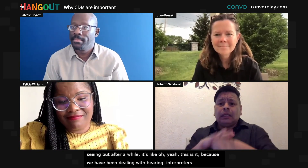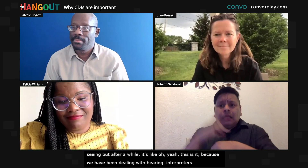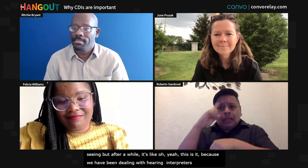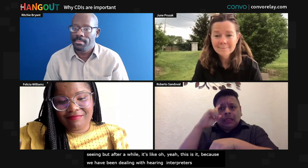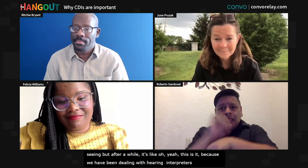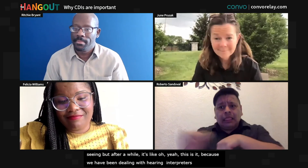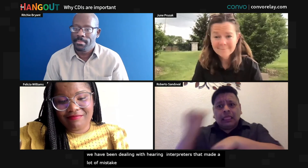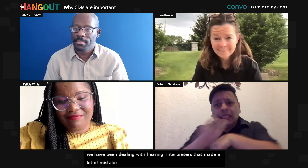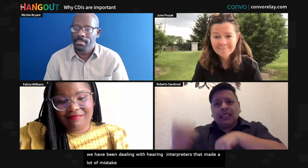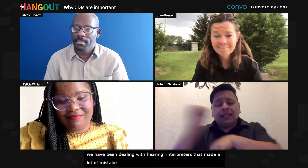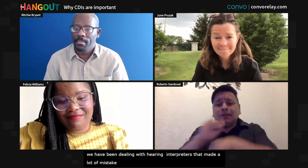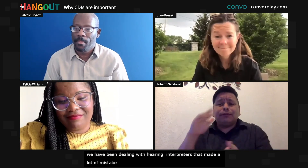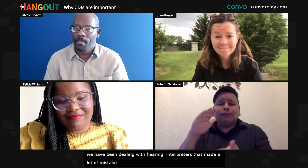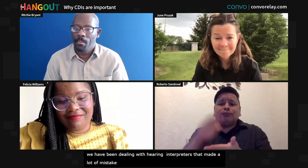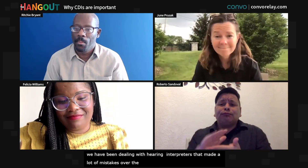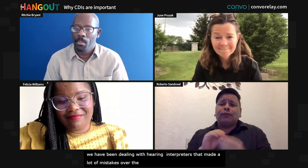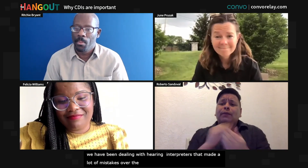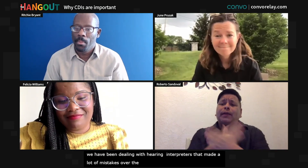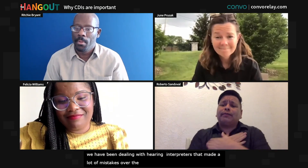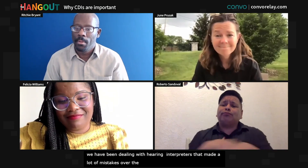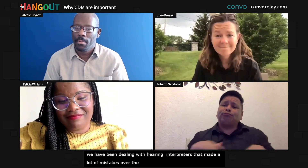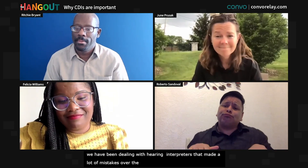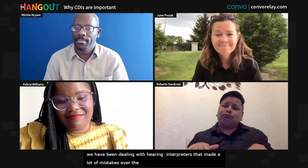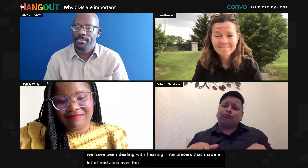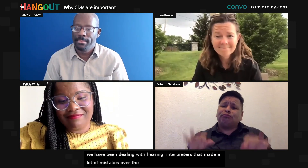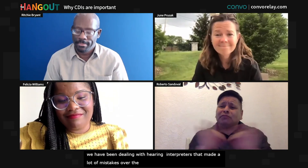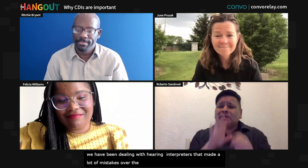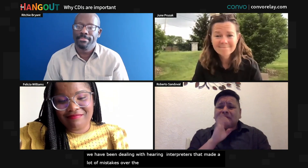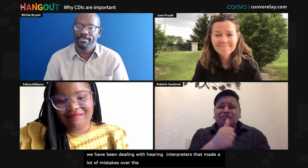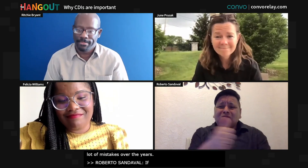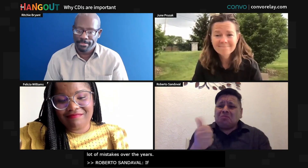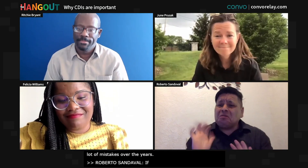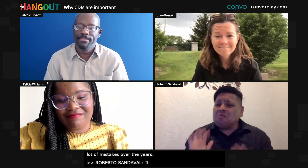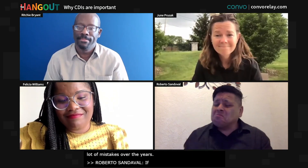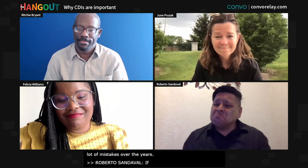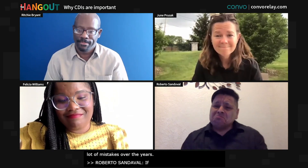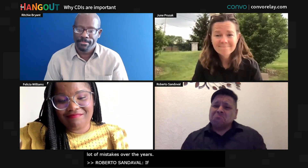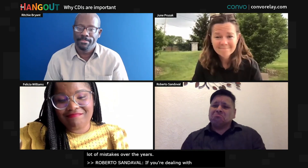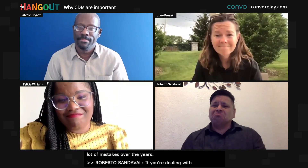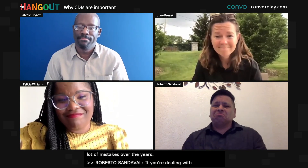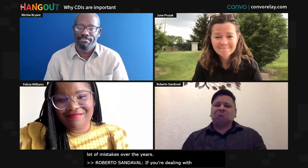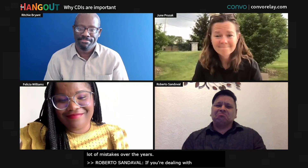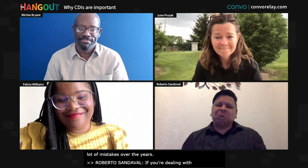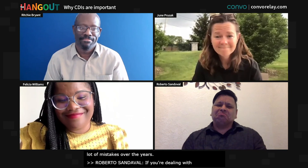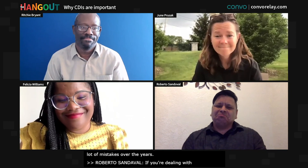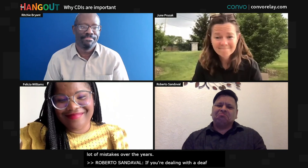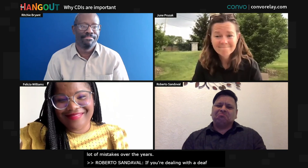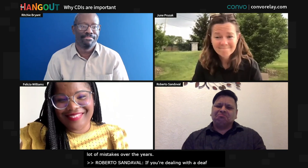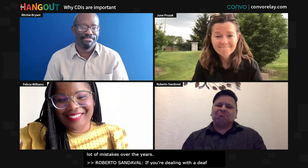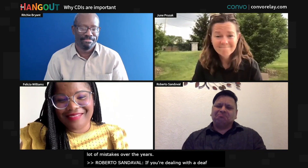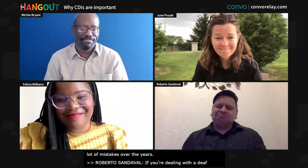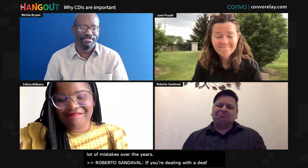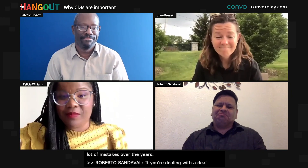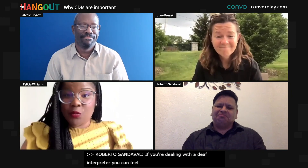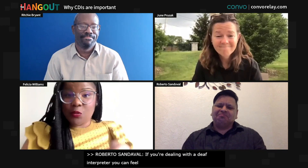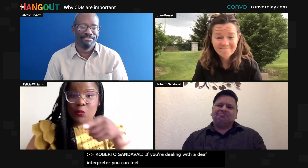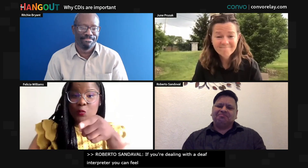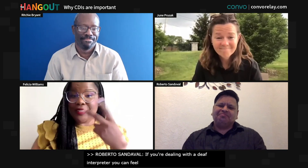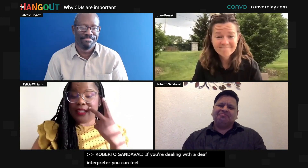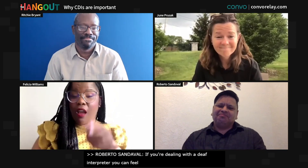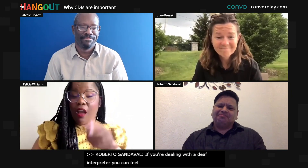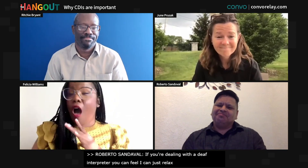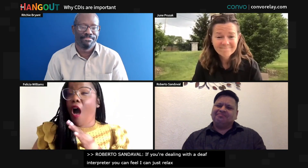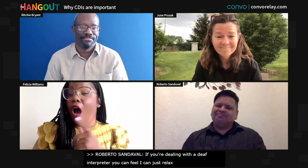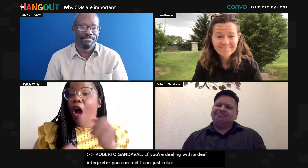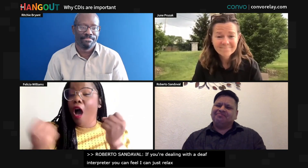interpreter and you feel, oh my gosh, I don't have to work as much, I can just relax and you can be yourself. That's what I want you to